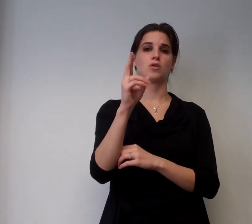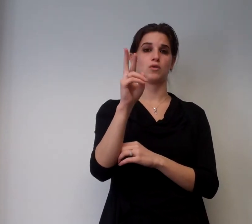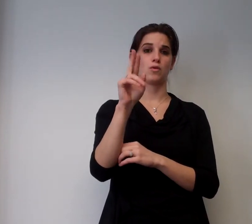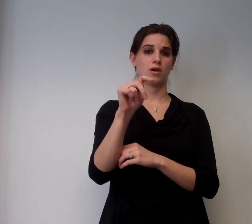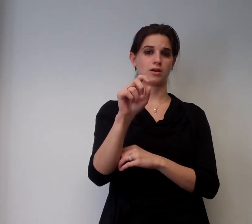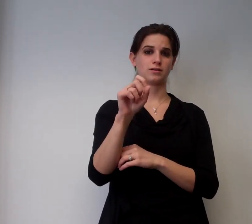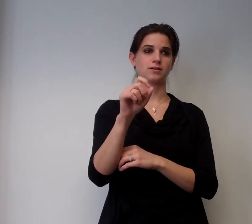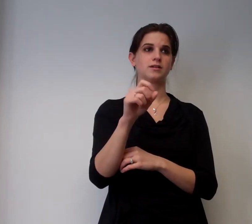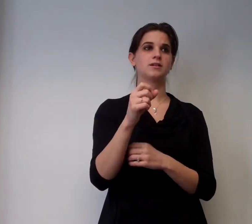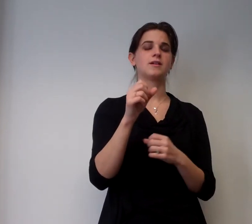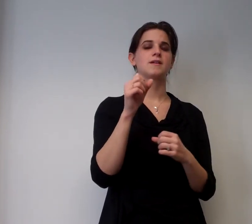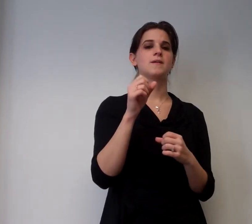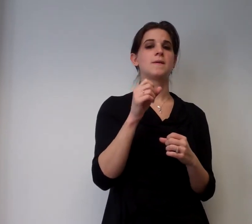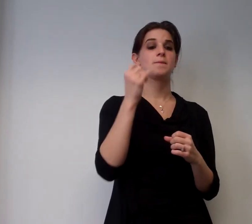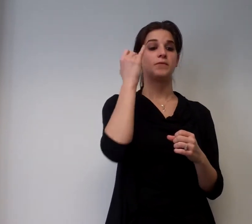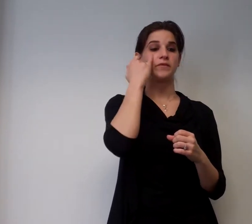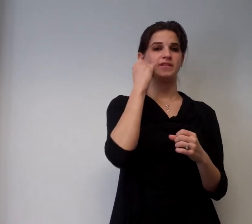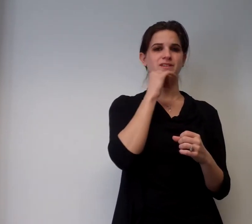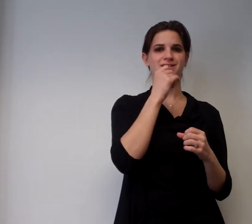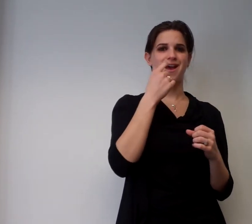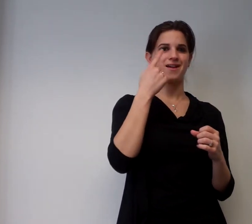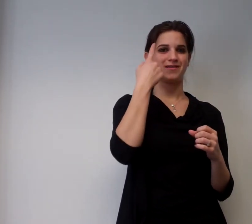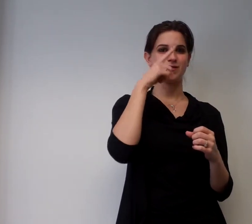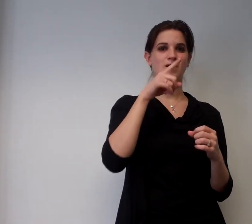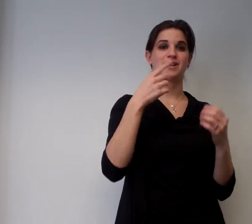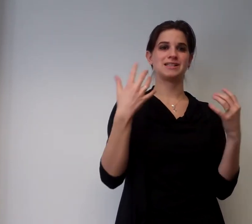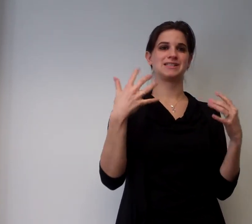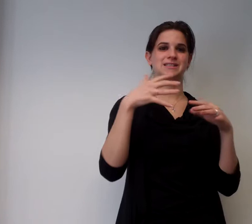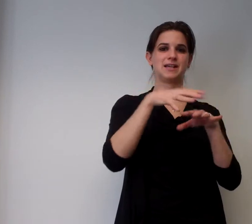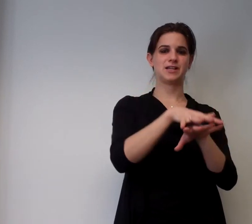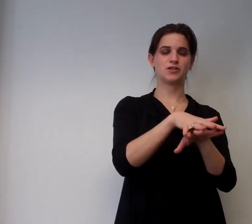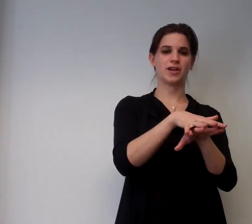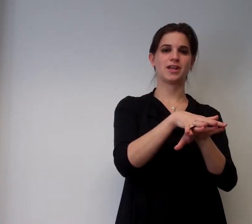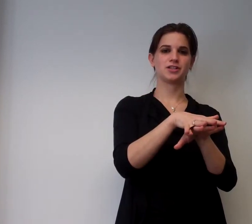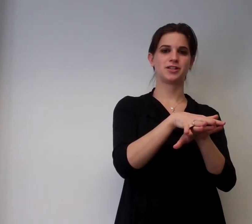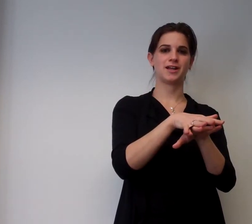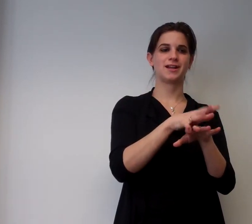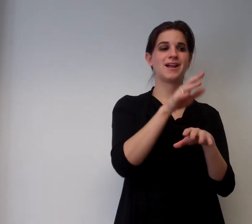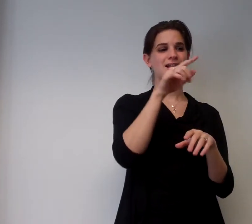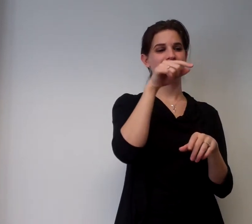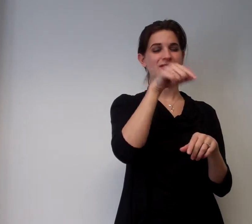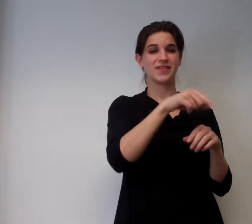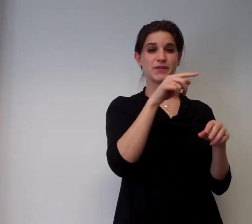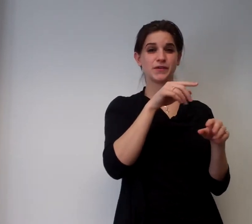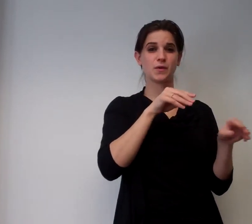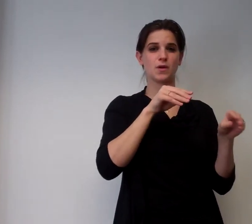movement forward probably would have been delayed. In the 1950s, the Supreme Court was going to outlaw segregation